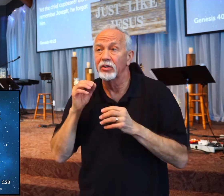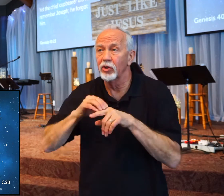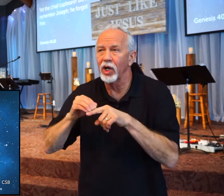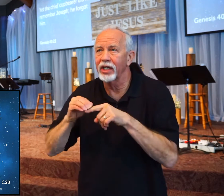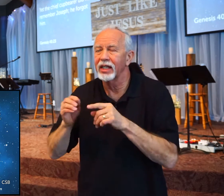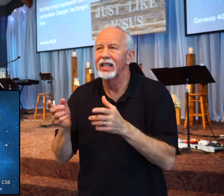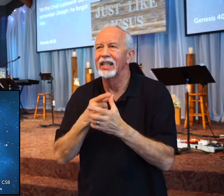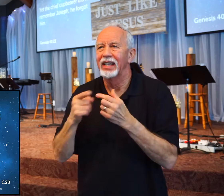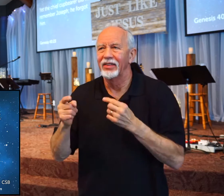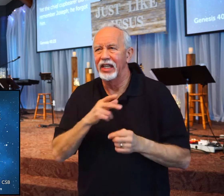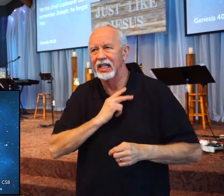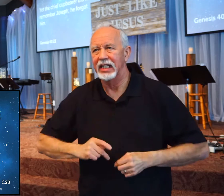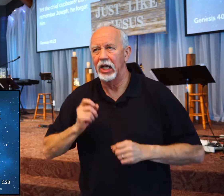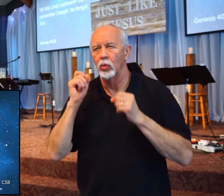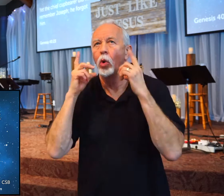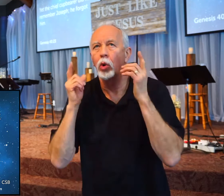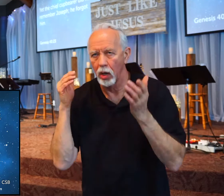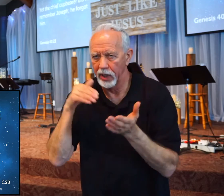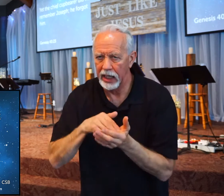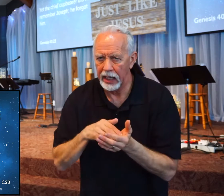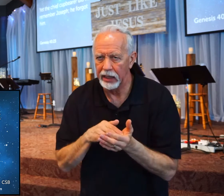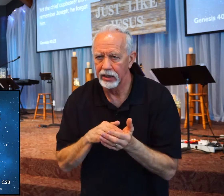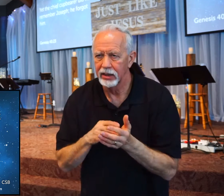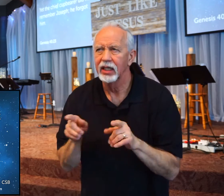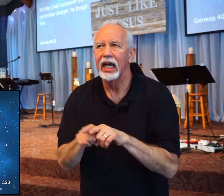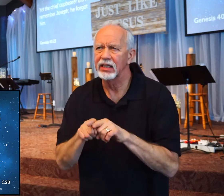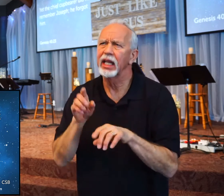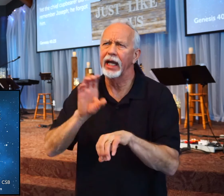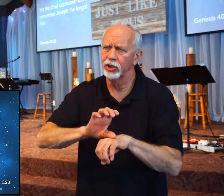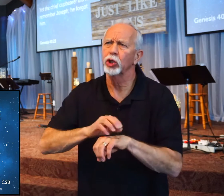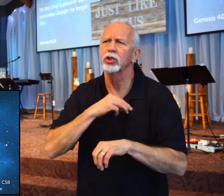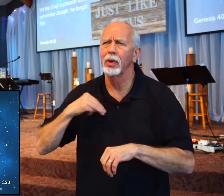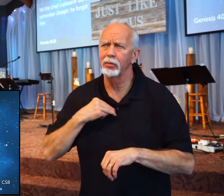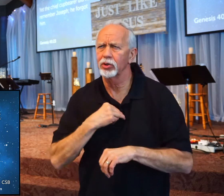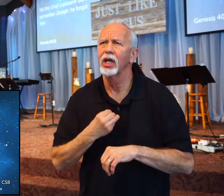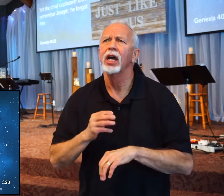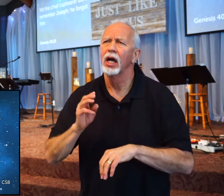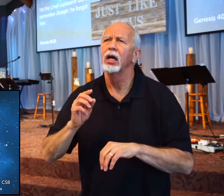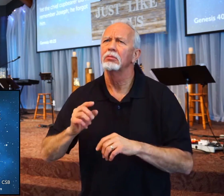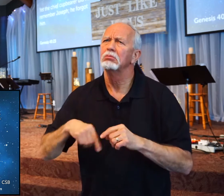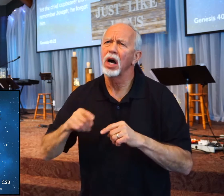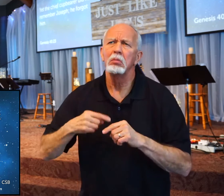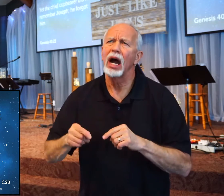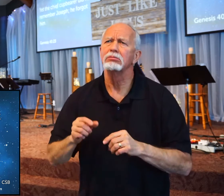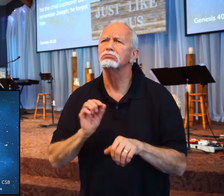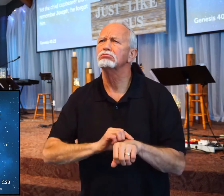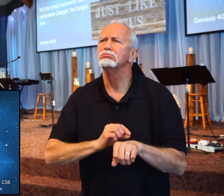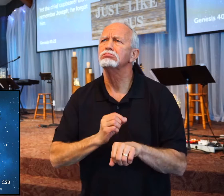Pharaoh woke up again, kind of like church members around 12.